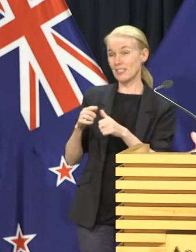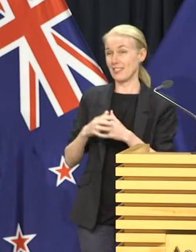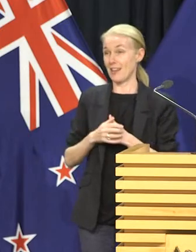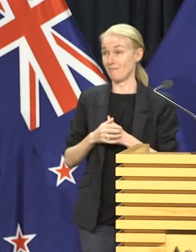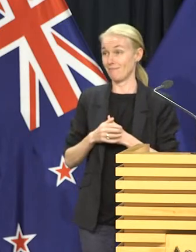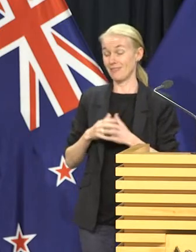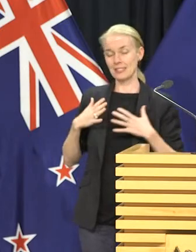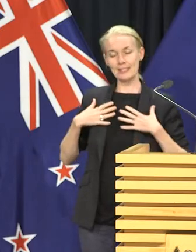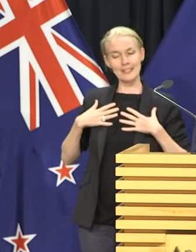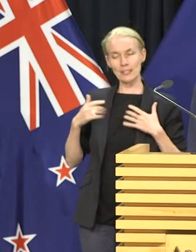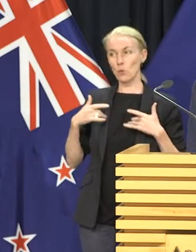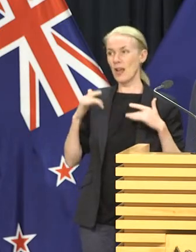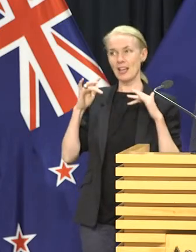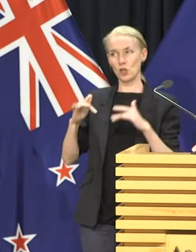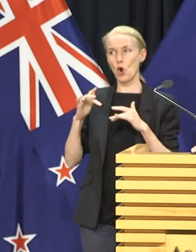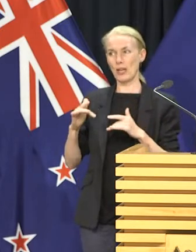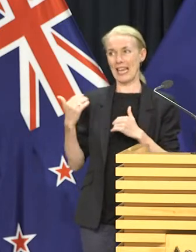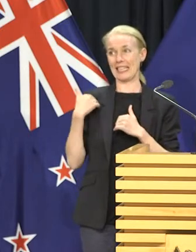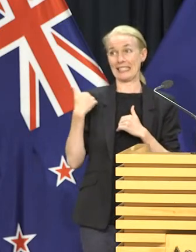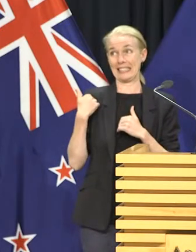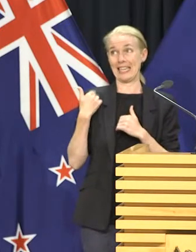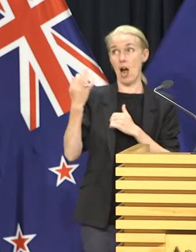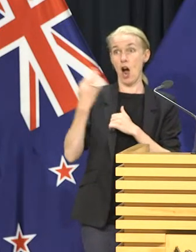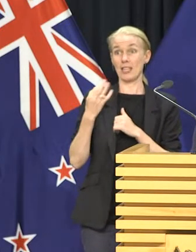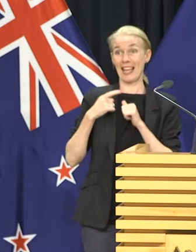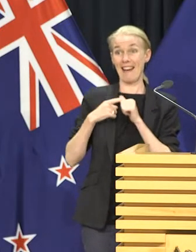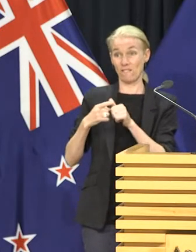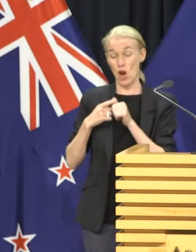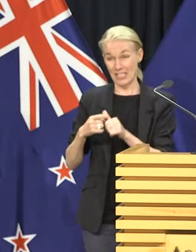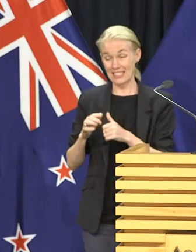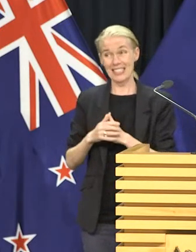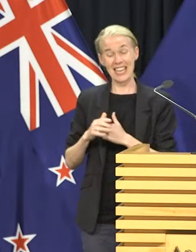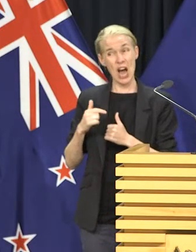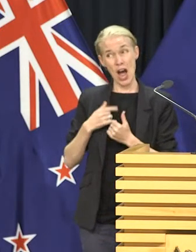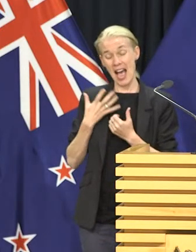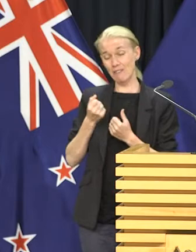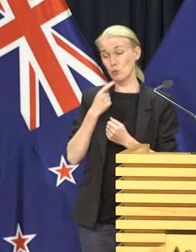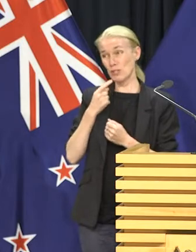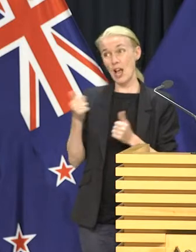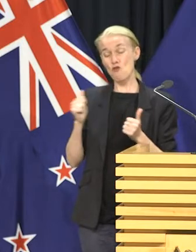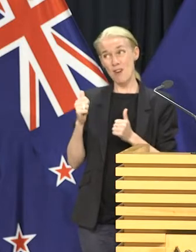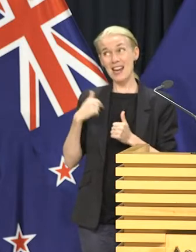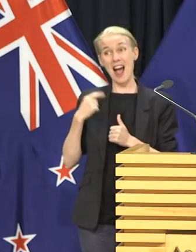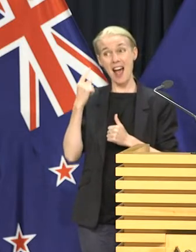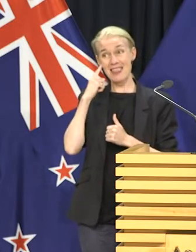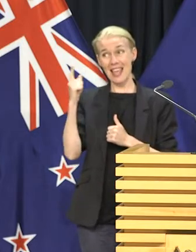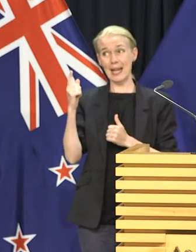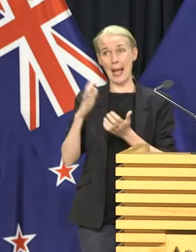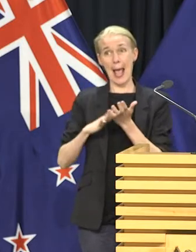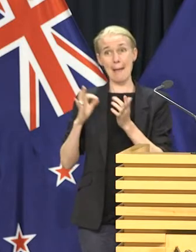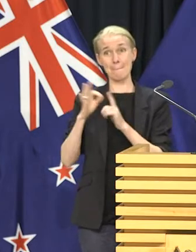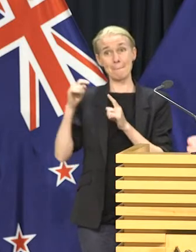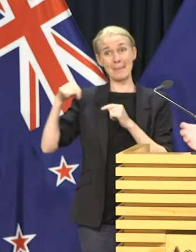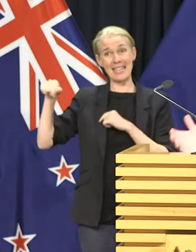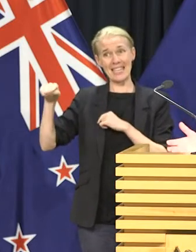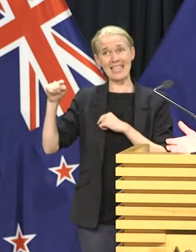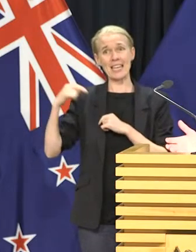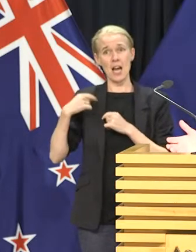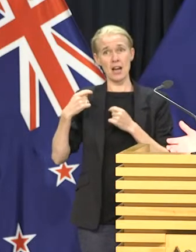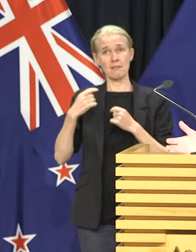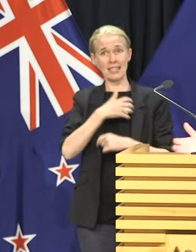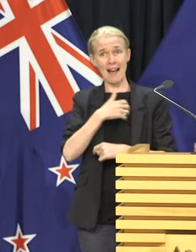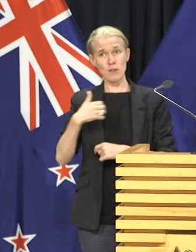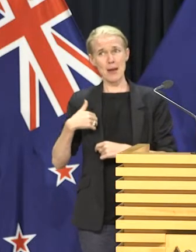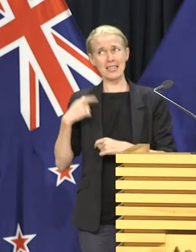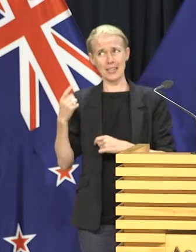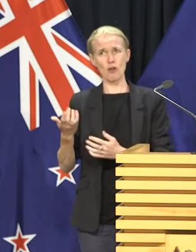broader government policy on the issue. I think there is already a strong health dimension to the sale of